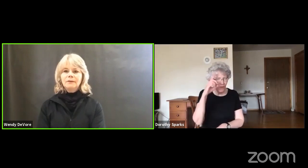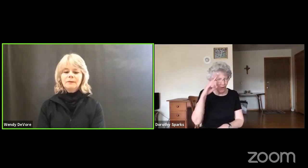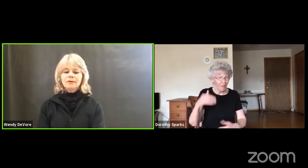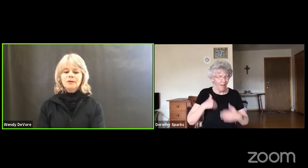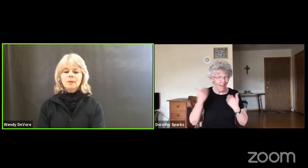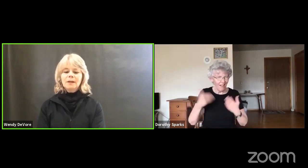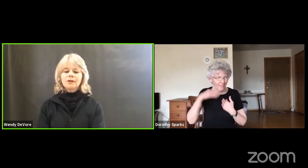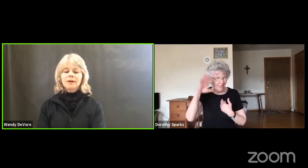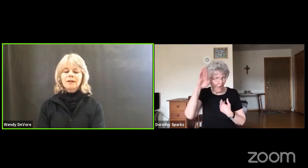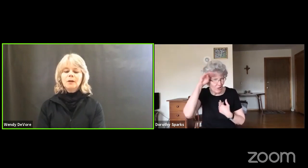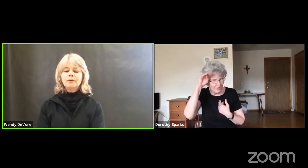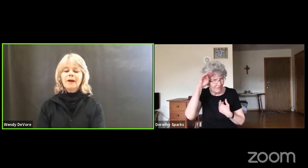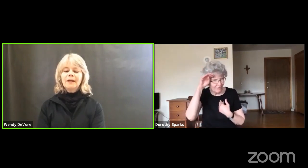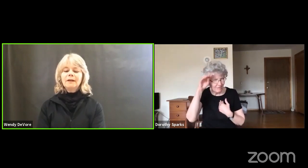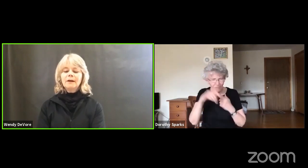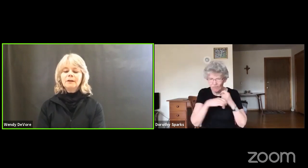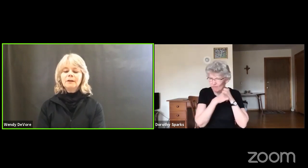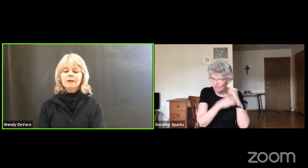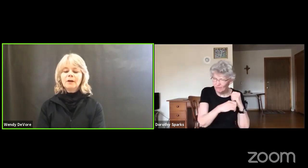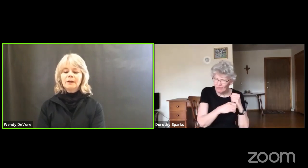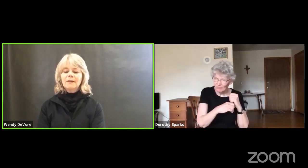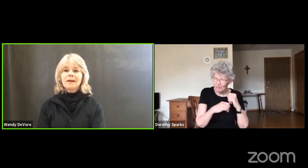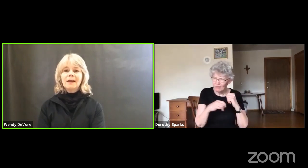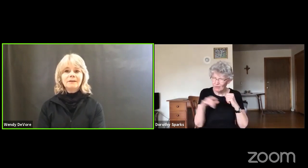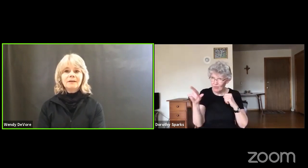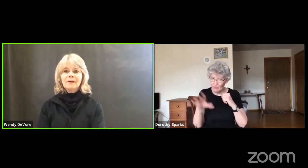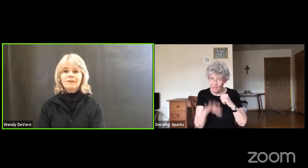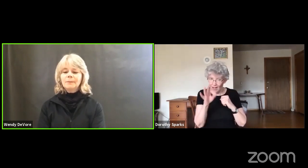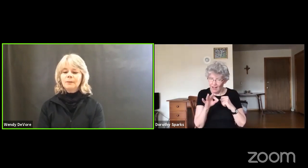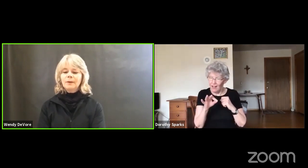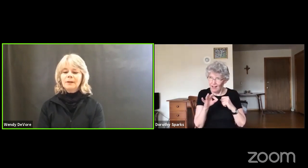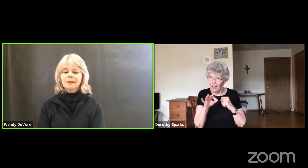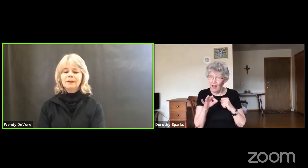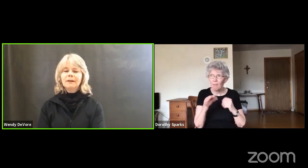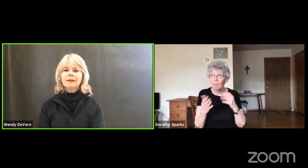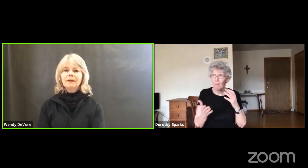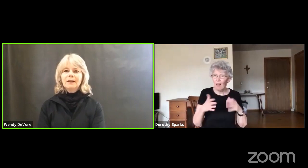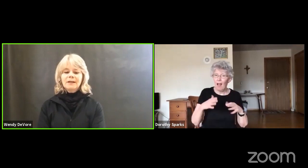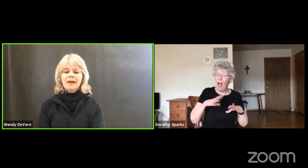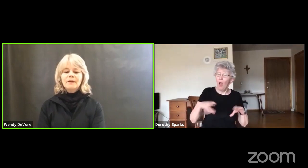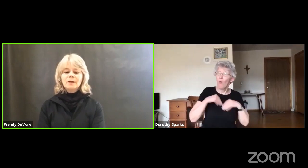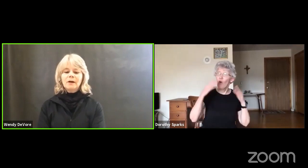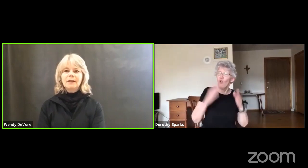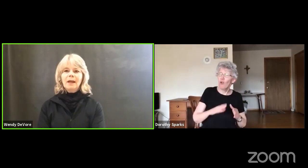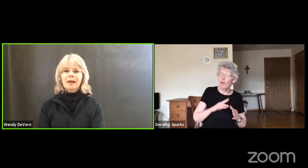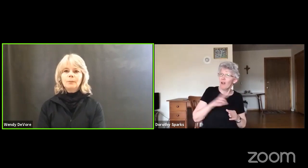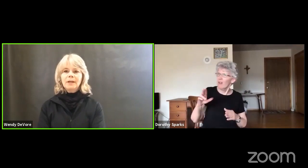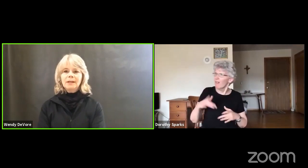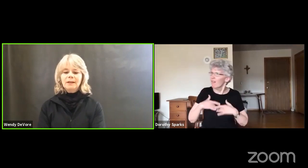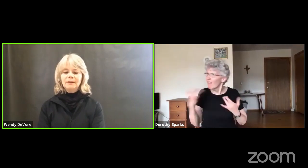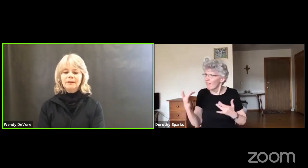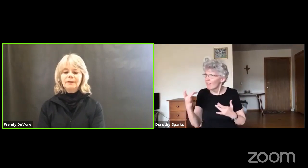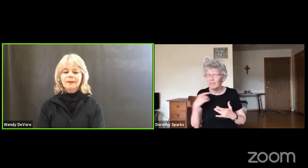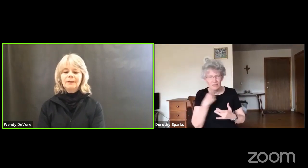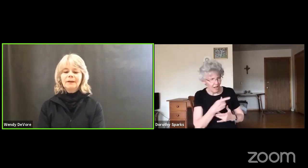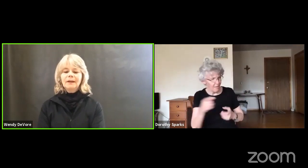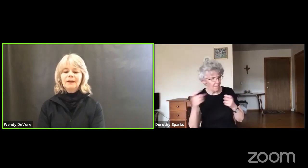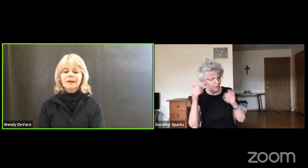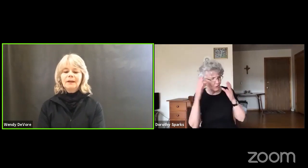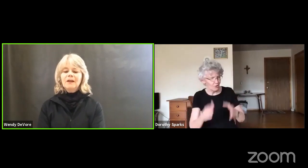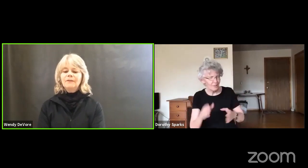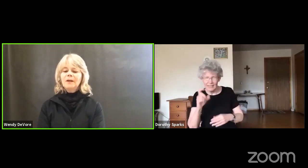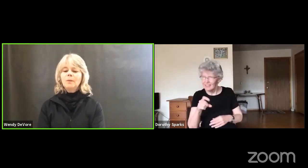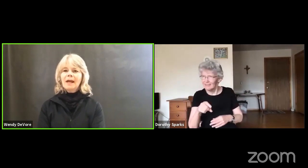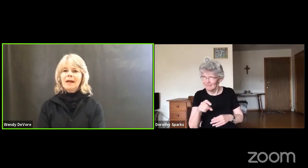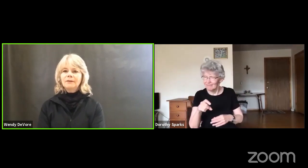As soon as you enter it, you will find a young donkey that has never been ridden. Untie the donkey and bring it here.